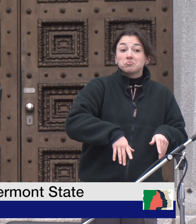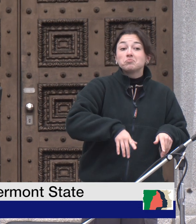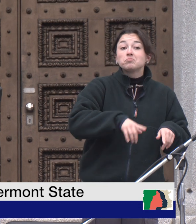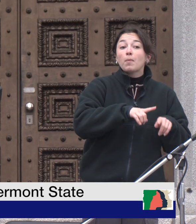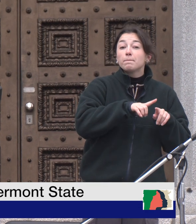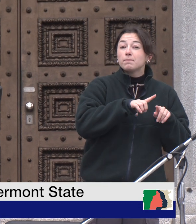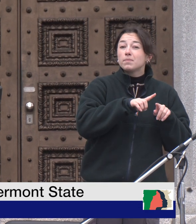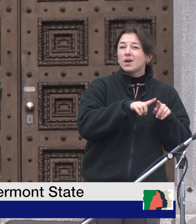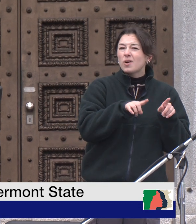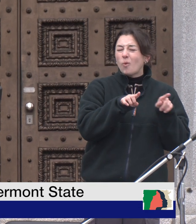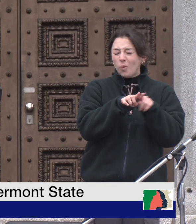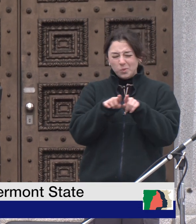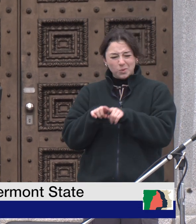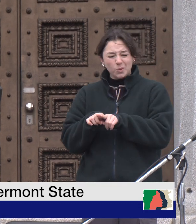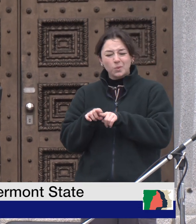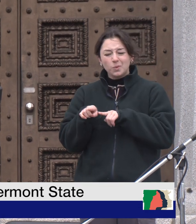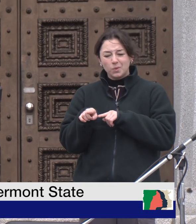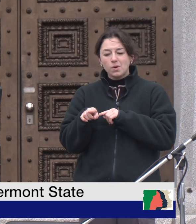It's really about